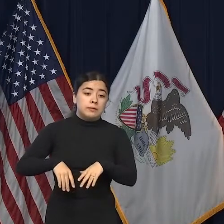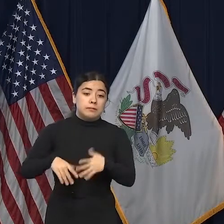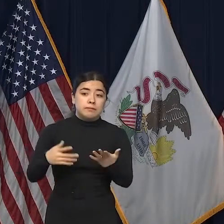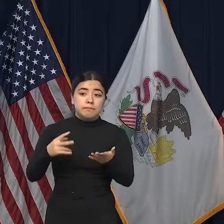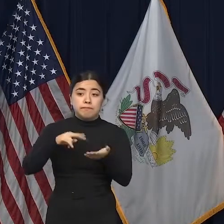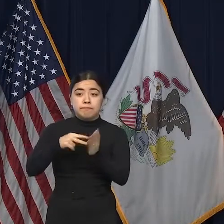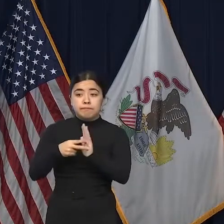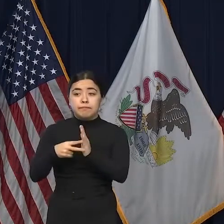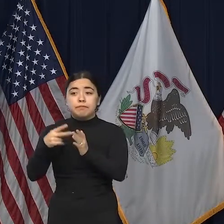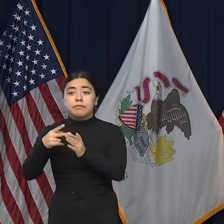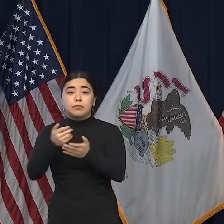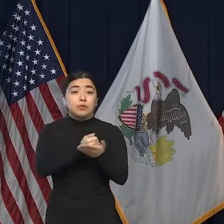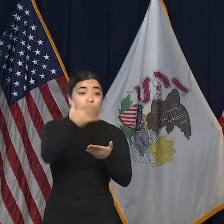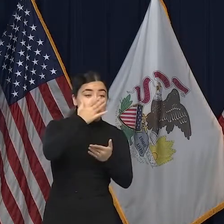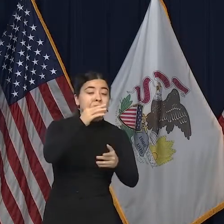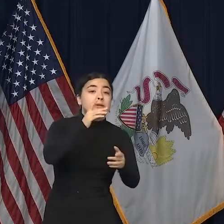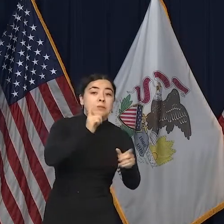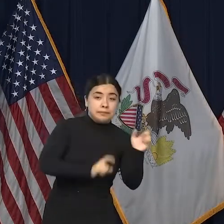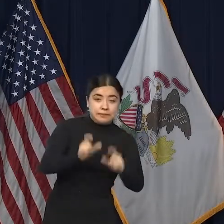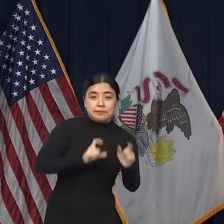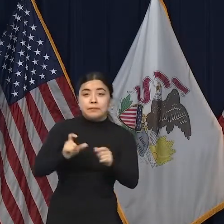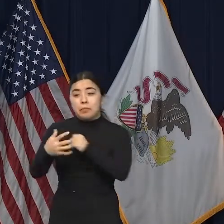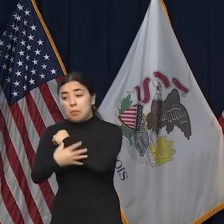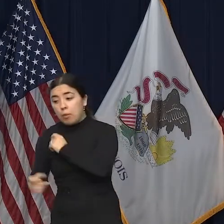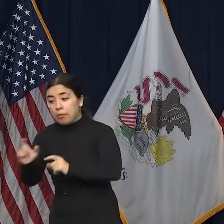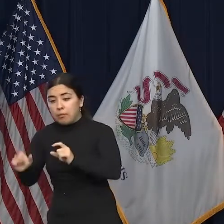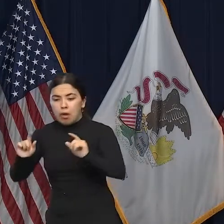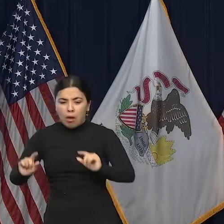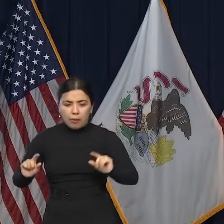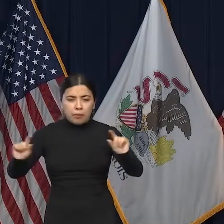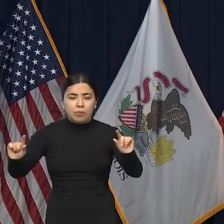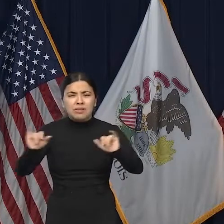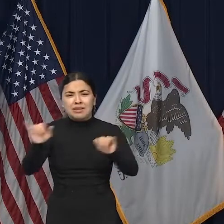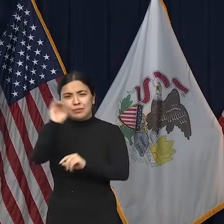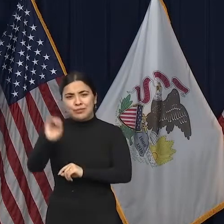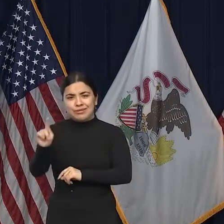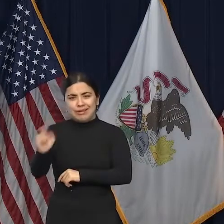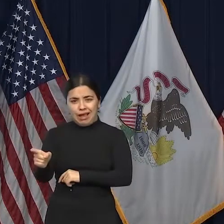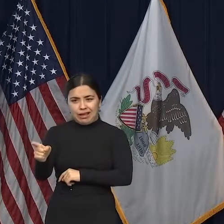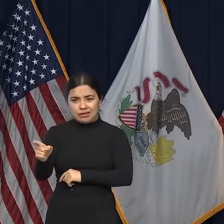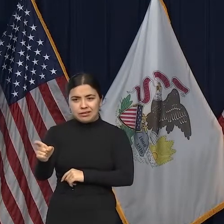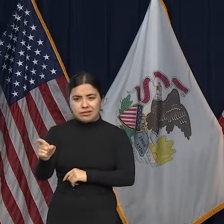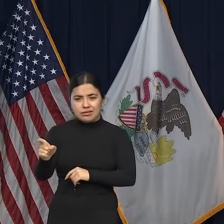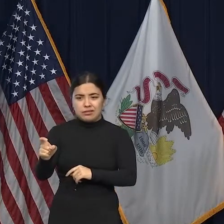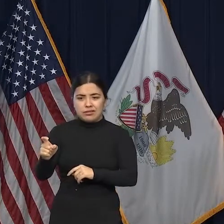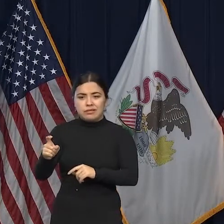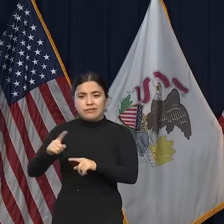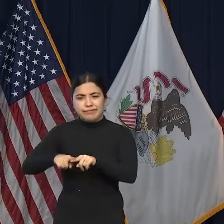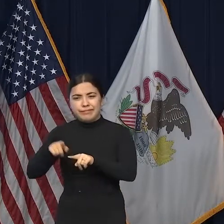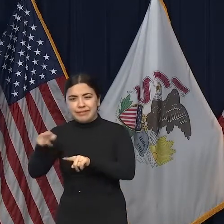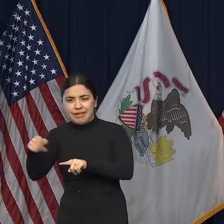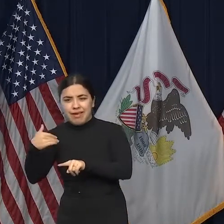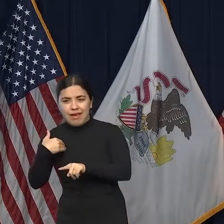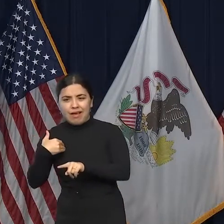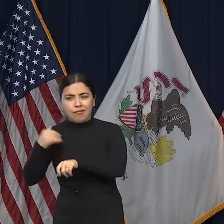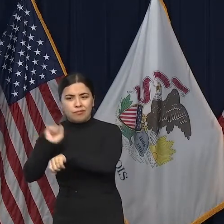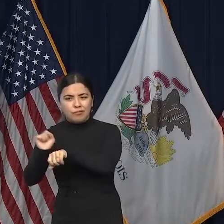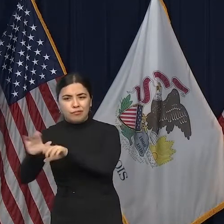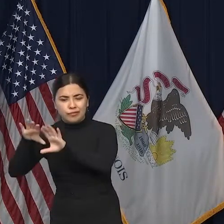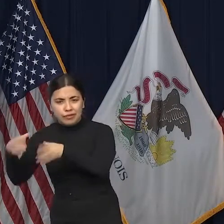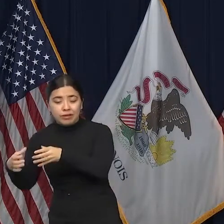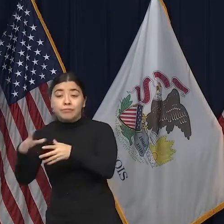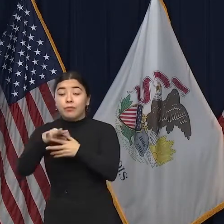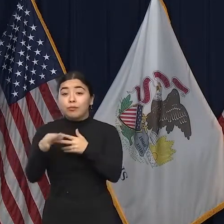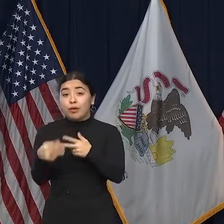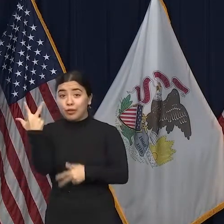falls disproportionately on the working poor and the middle class. Option 3 was the fair tax,